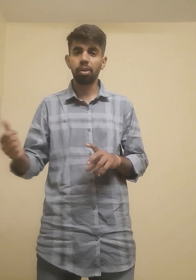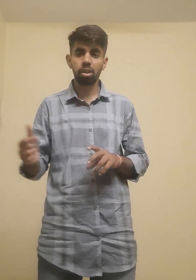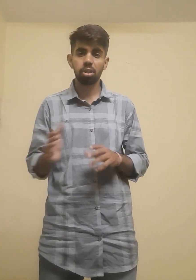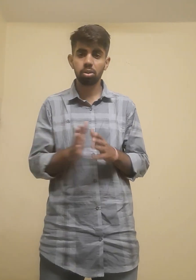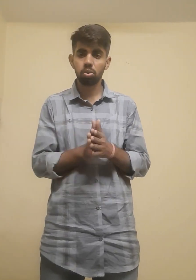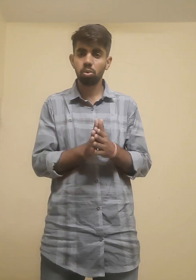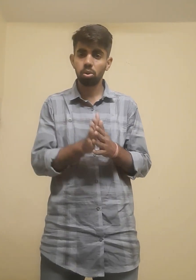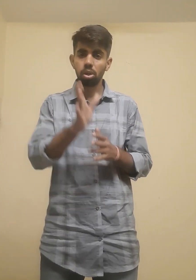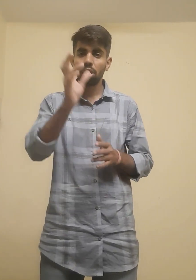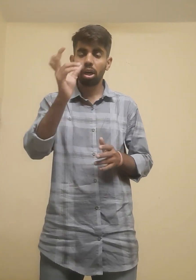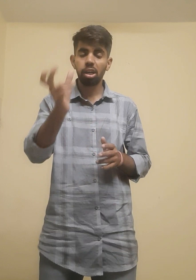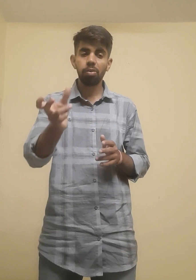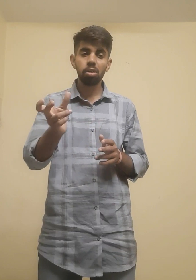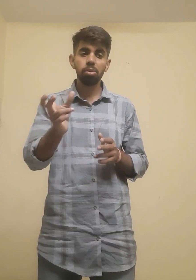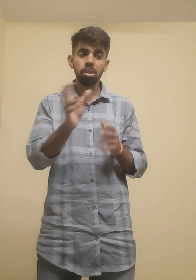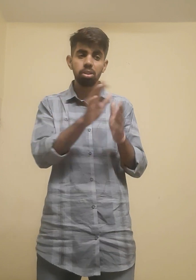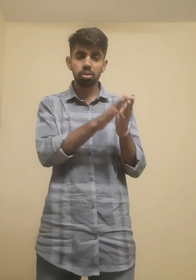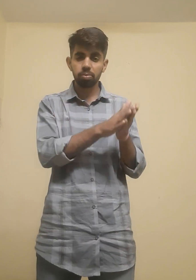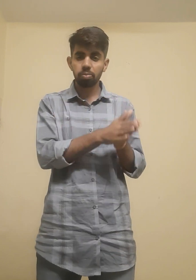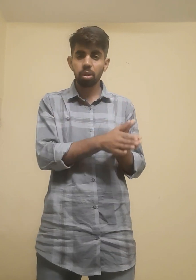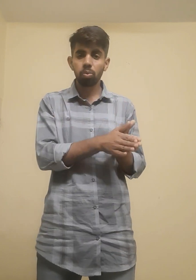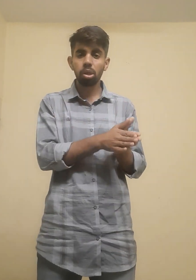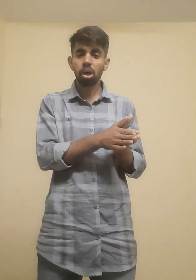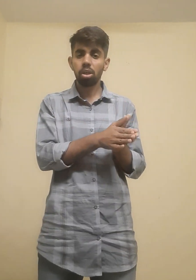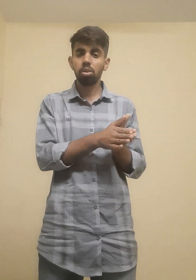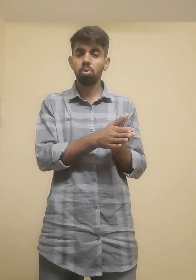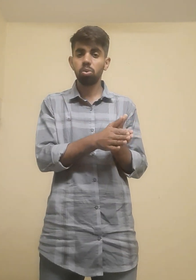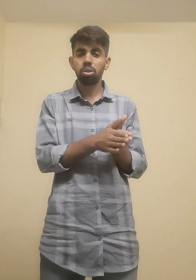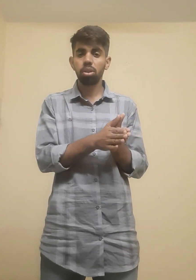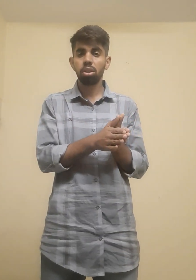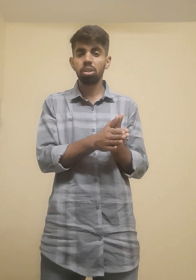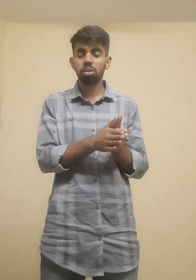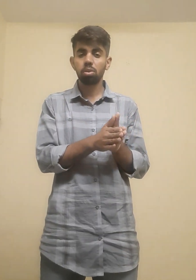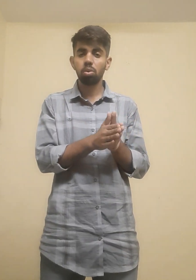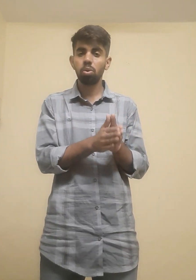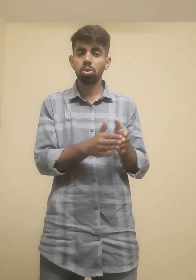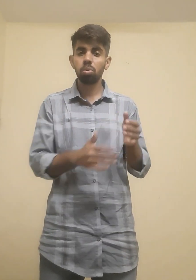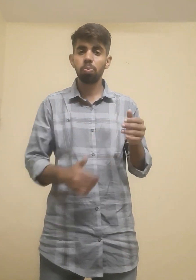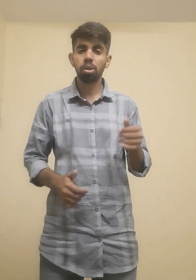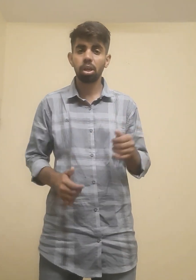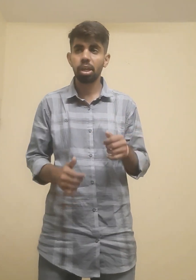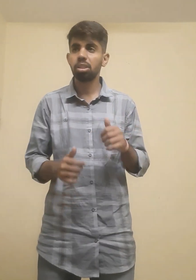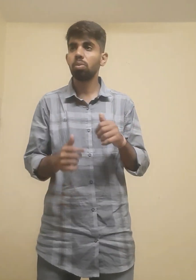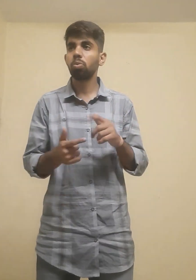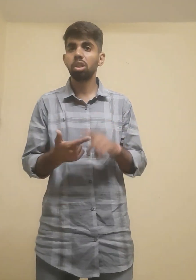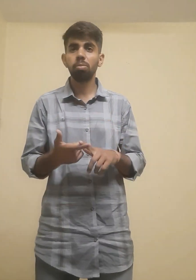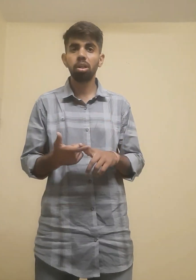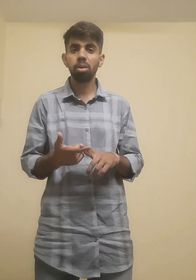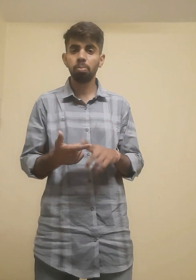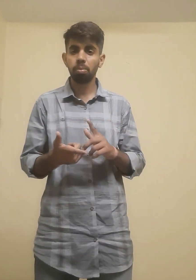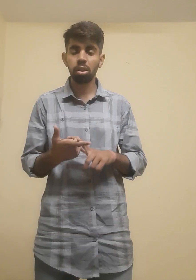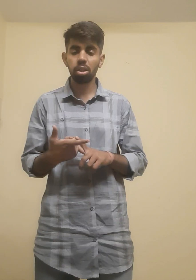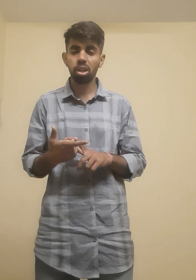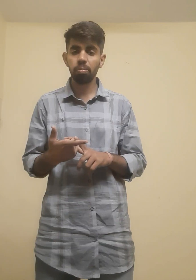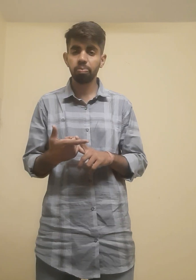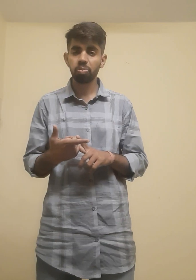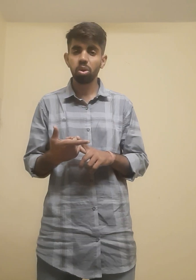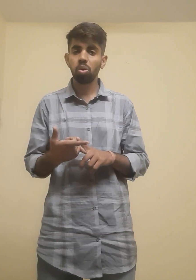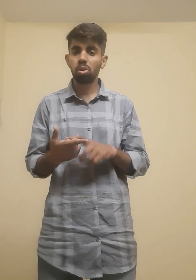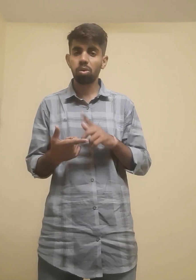identifier. So identifier means we can't use this or super as our variable name, method name, or our